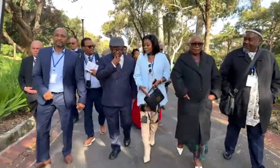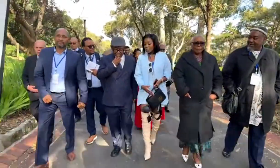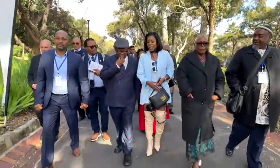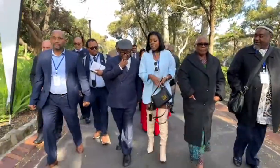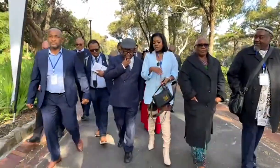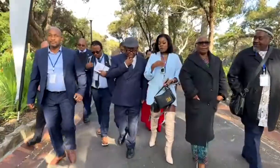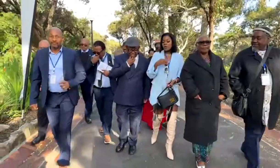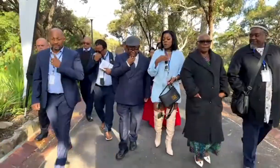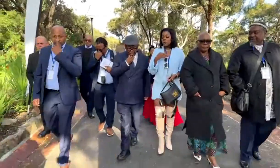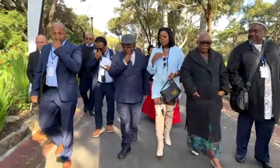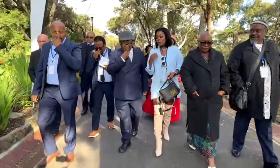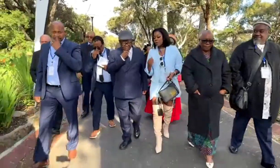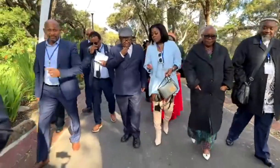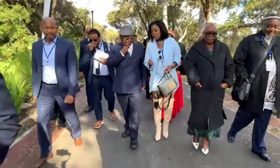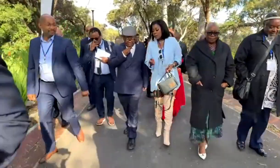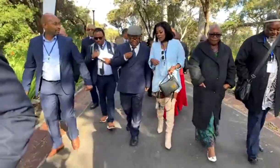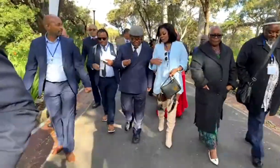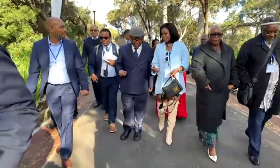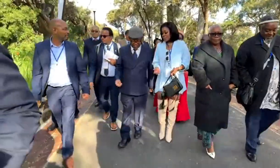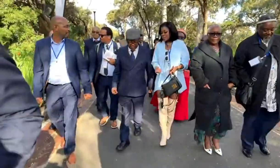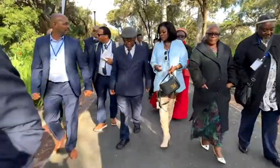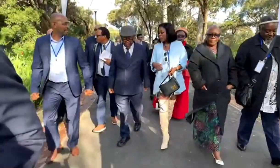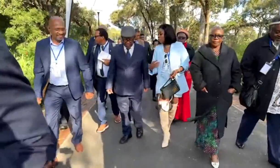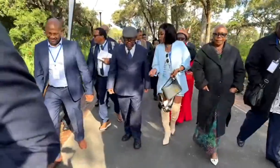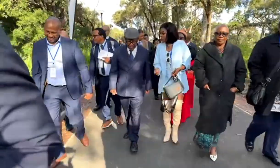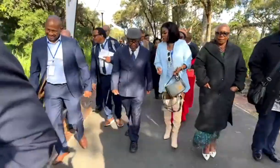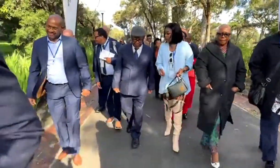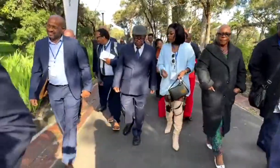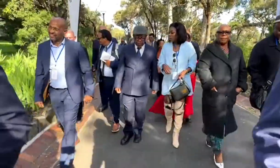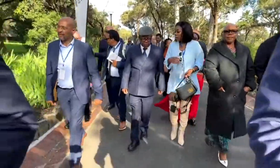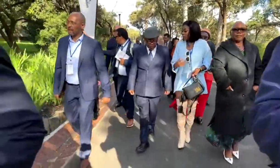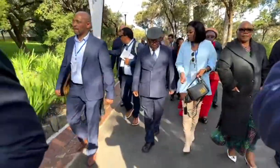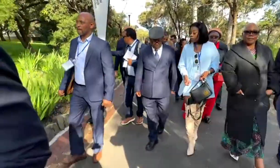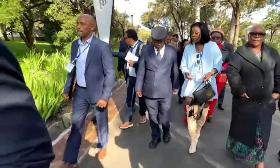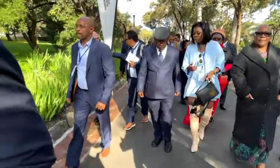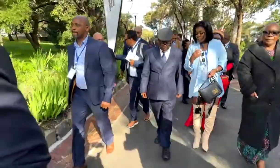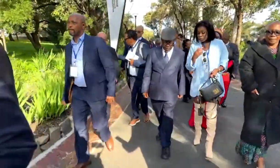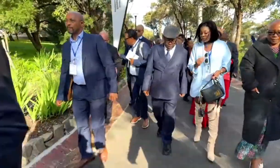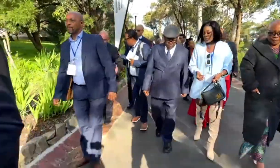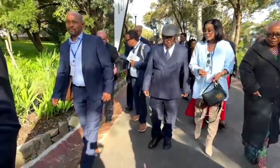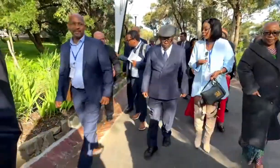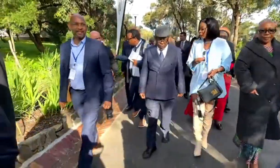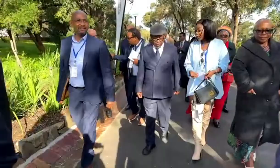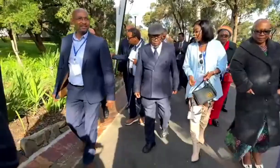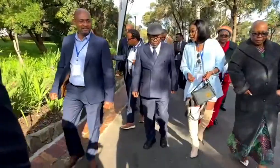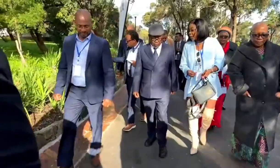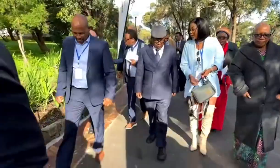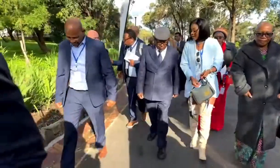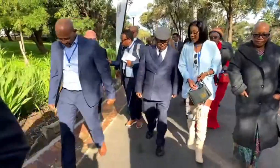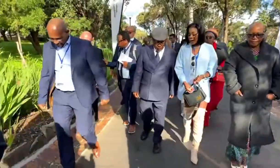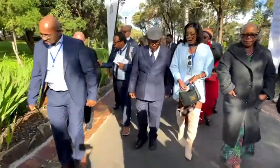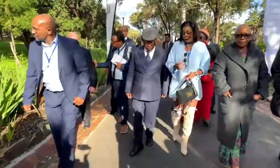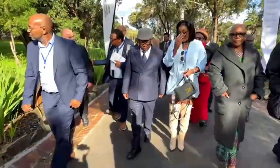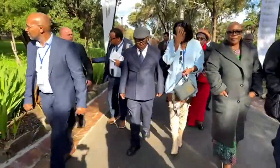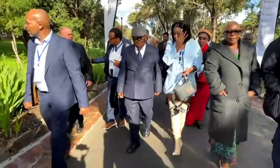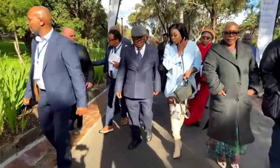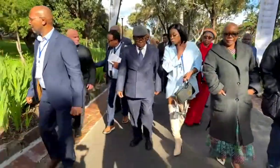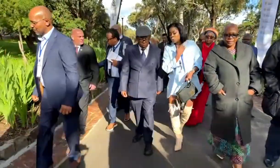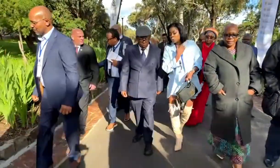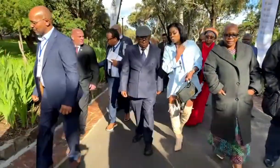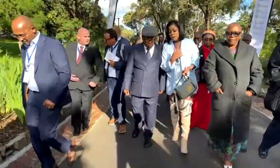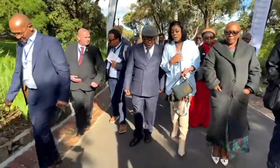nje bathi beqedile Afrikaans sebefundisa for the translation it's easy ke ngoku.